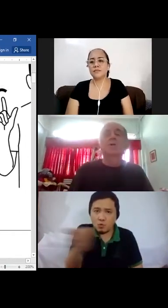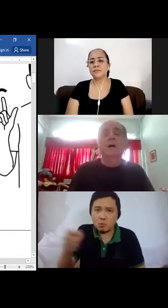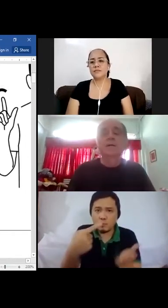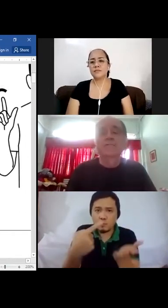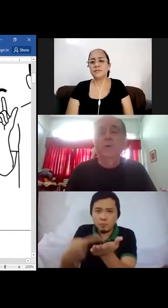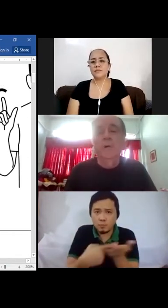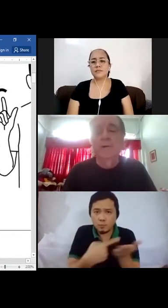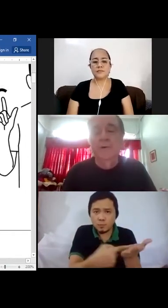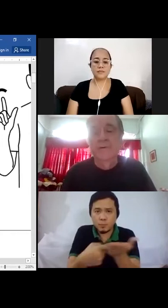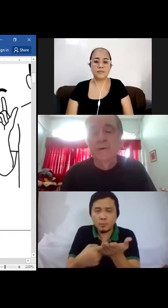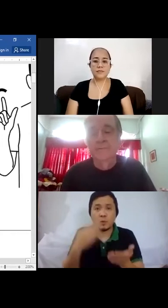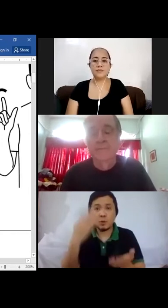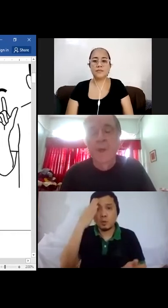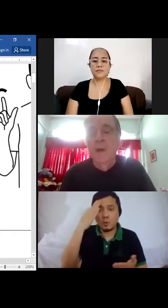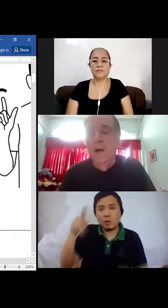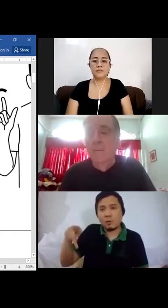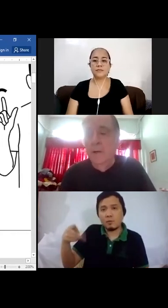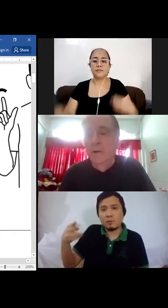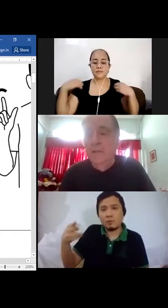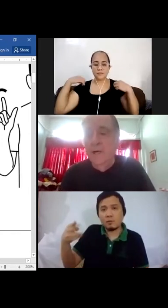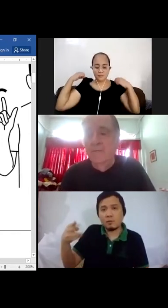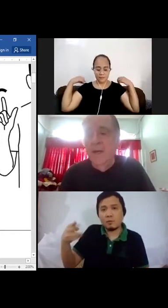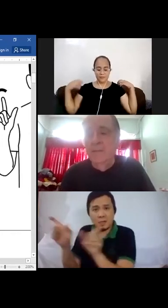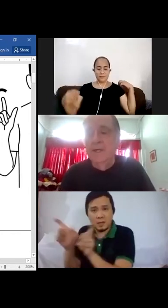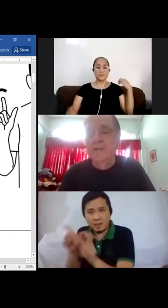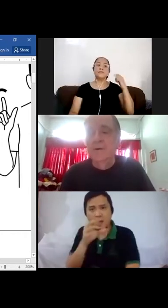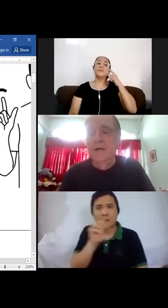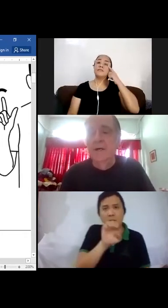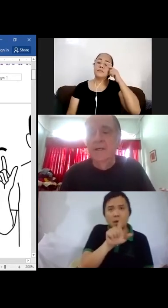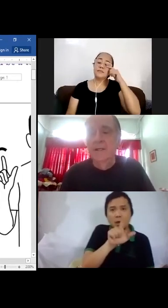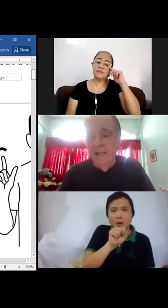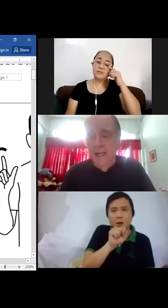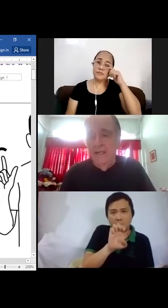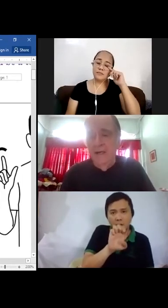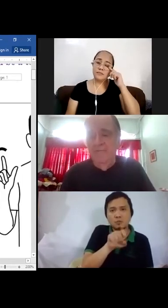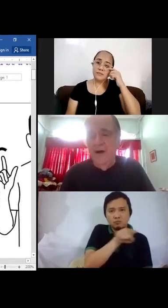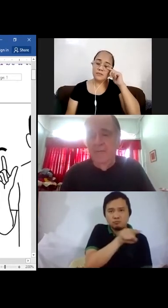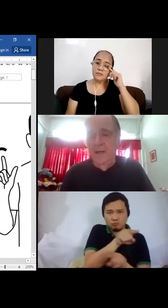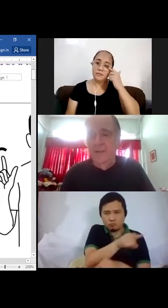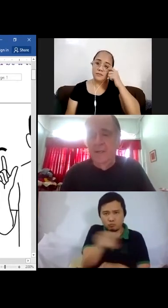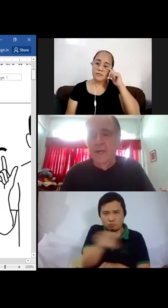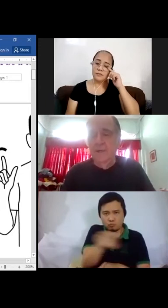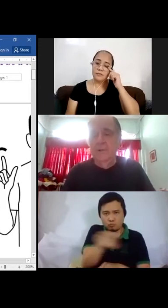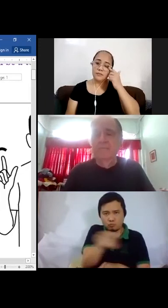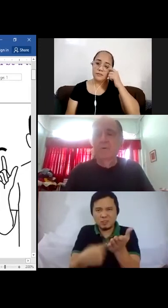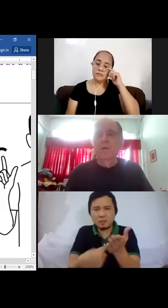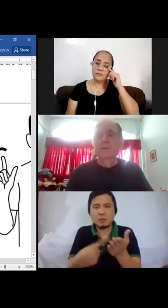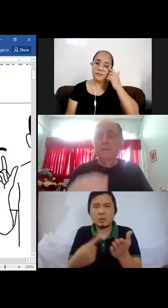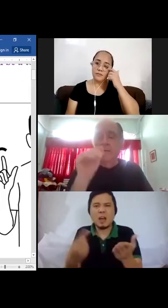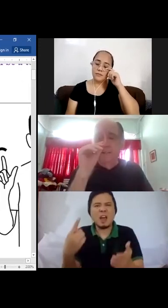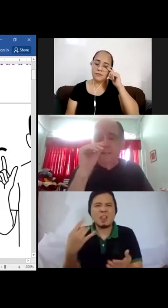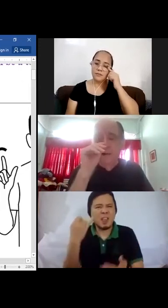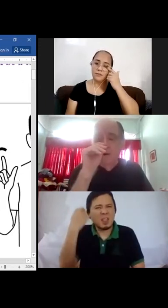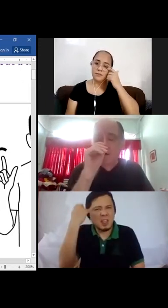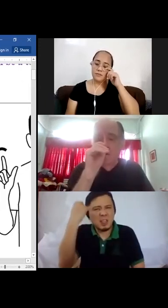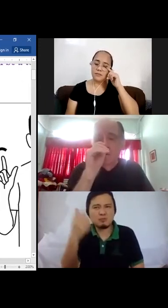and clause if you want to review among yourself. Maybe that's a good idea. Let's take 5 minutes and make sure everyone